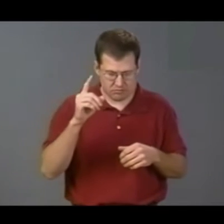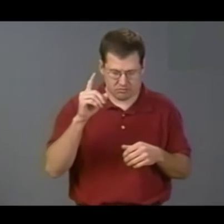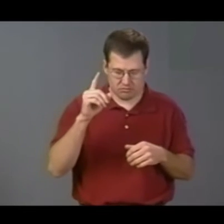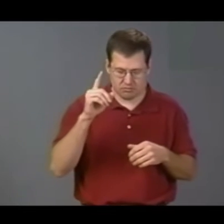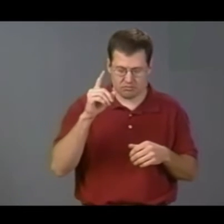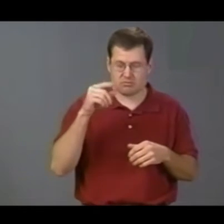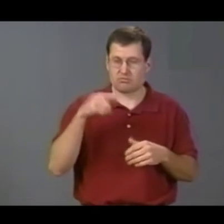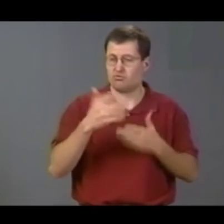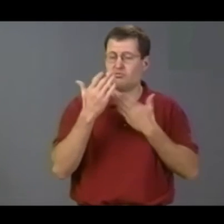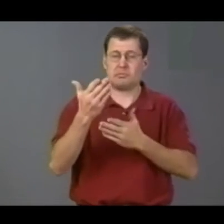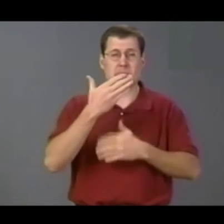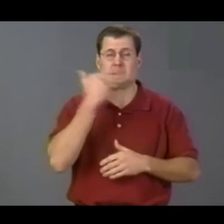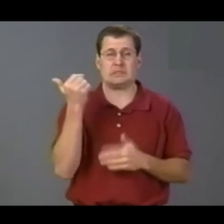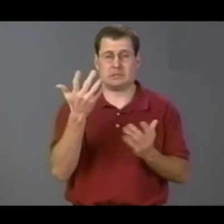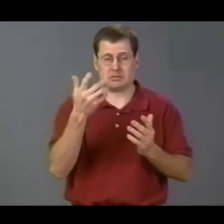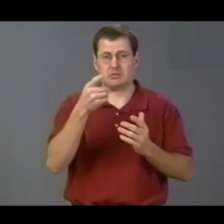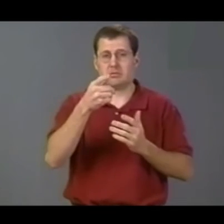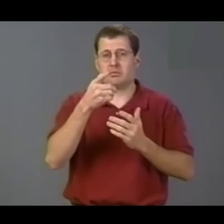eat.